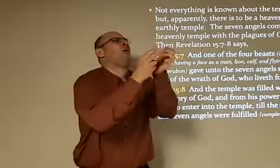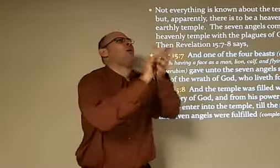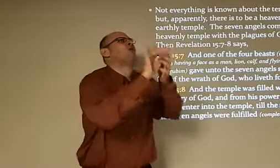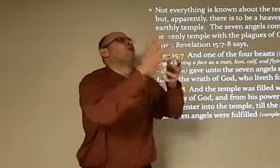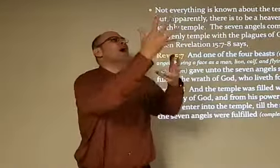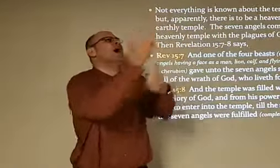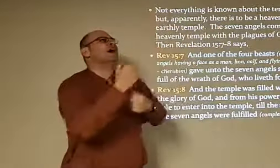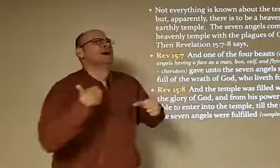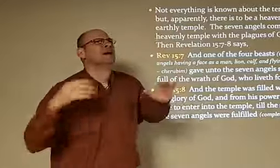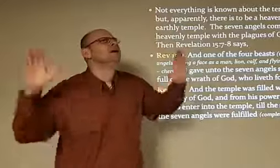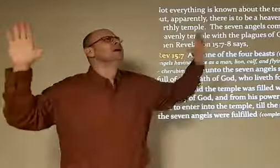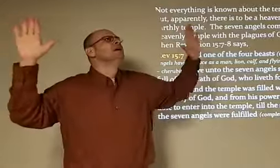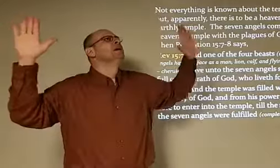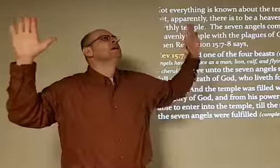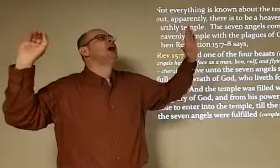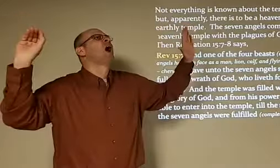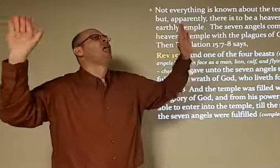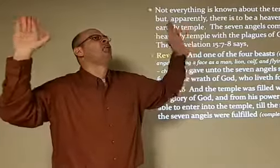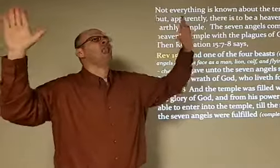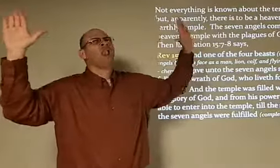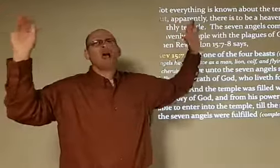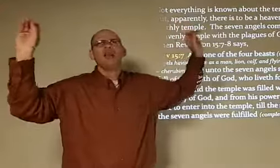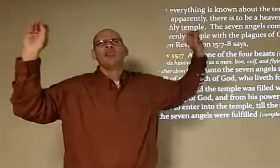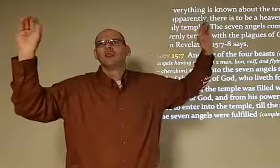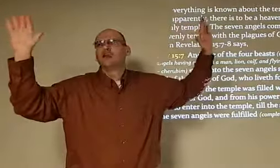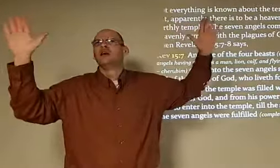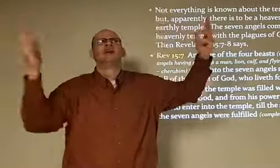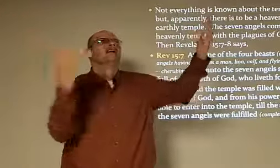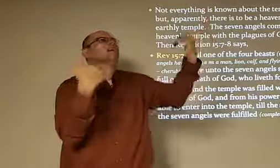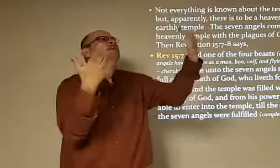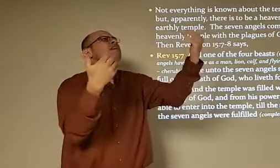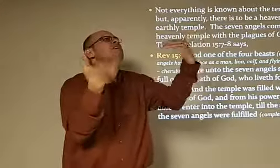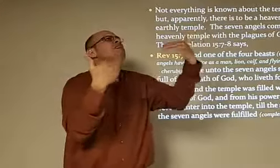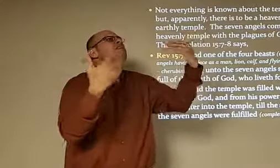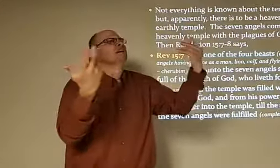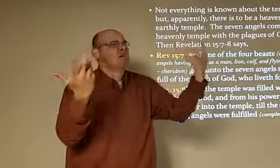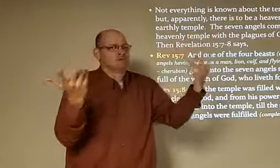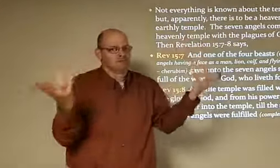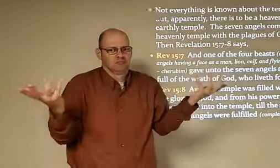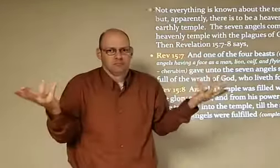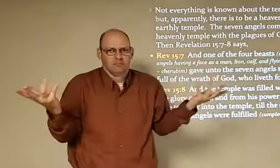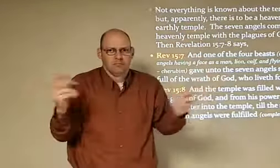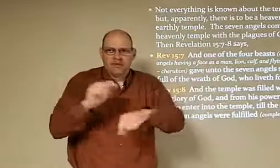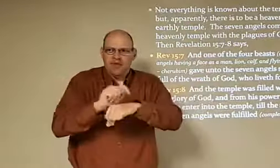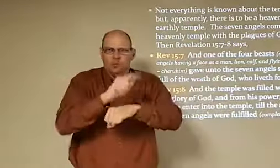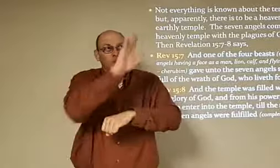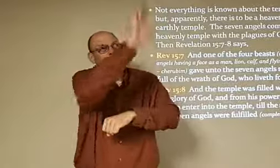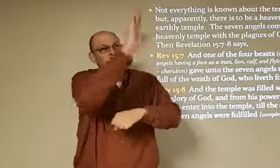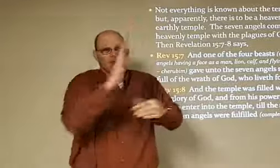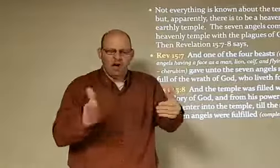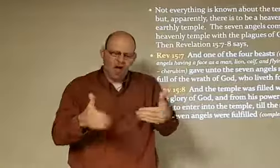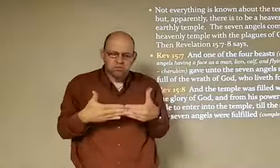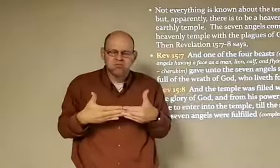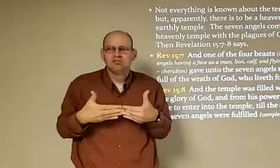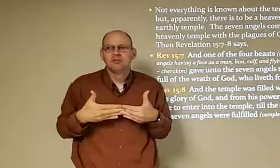pray with me. I want the Holy Ghost now, God. Oh, my God. But nothing. You feel nothing. There's nothing there. The temple, the doors